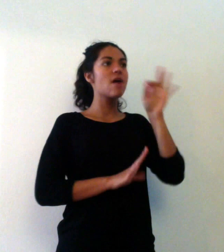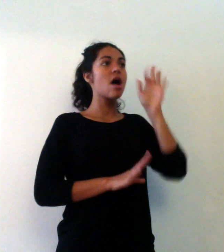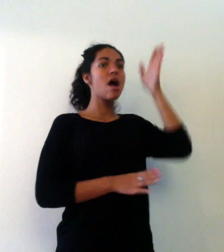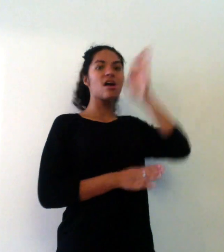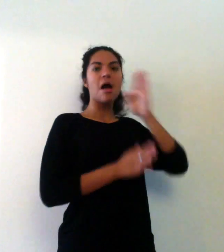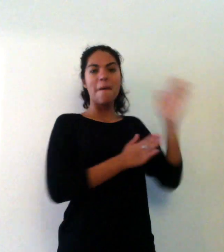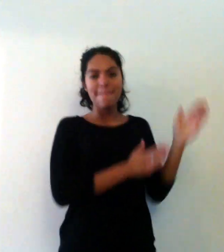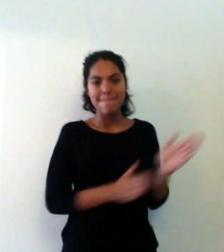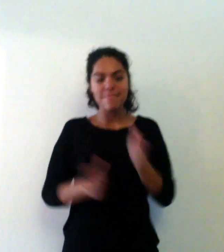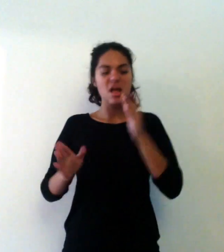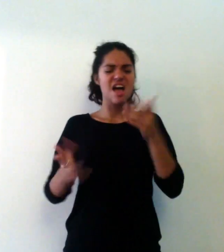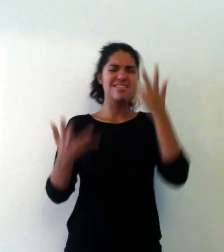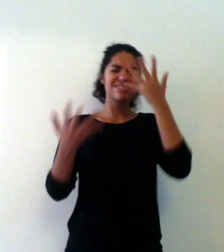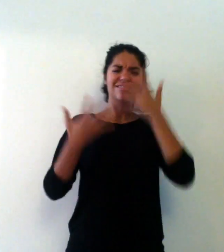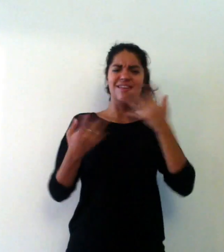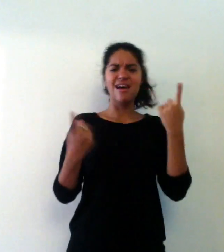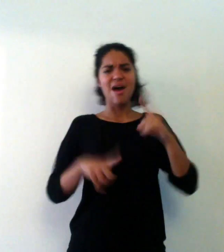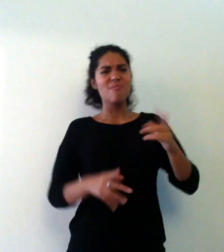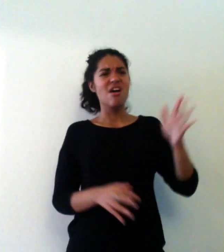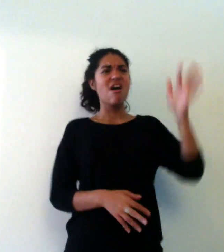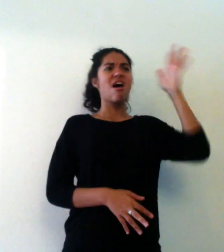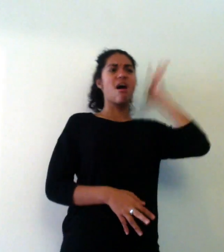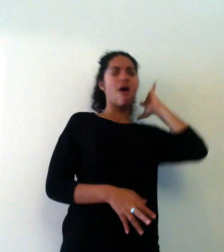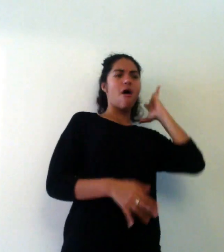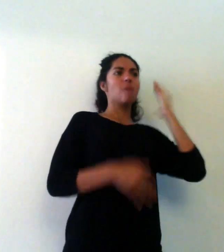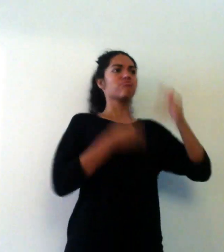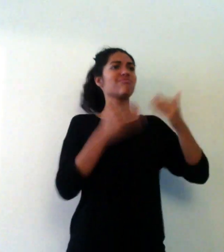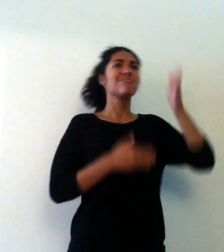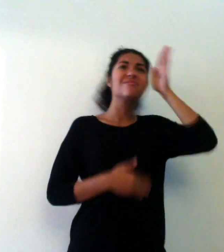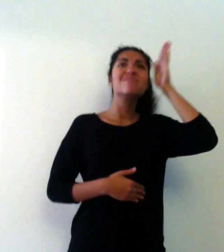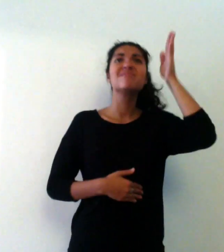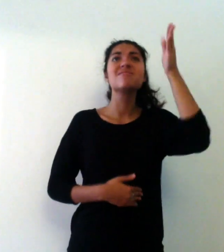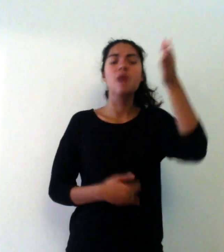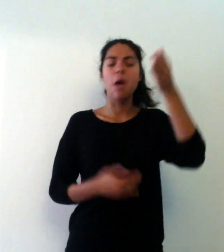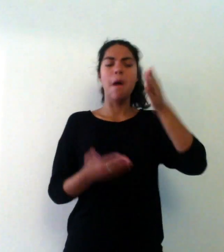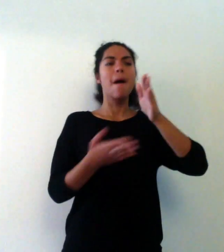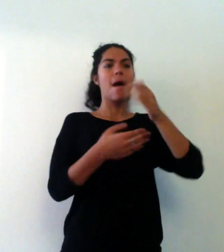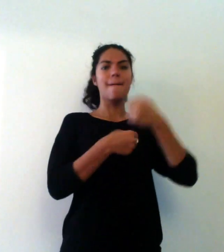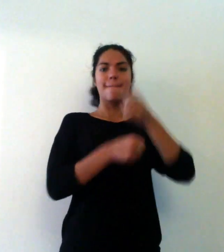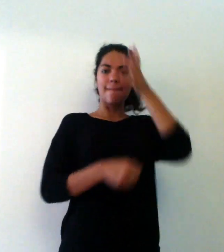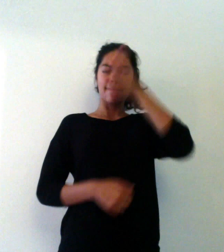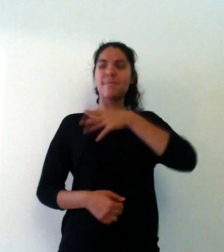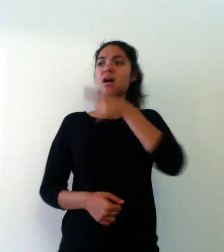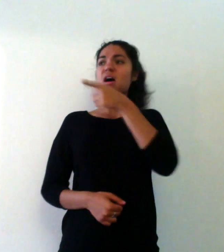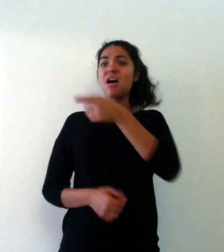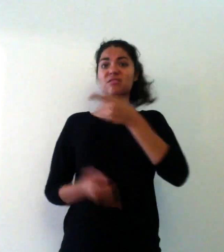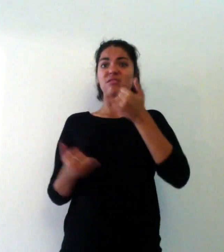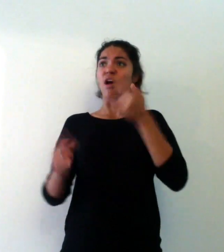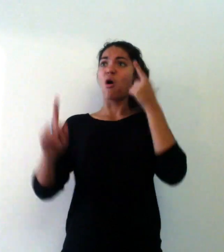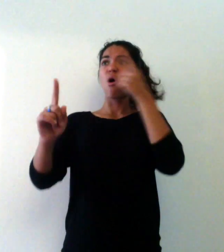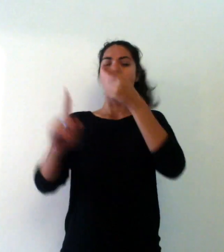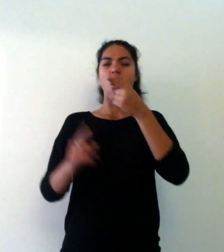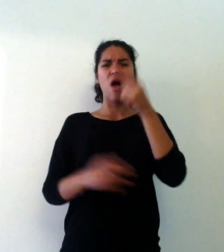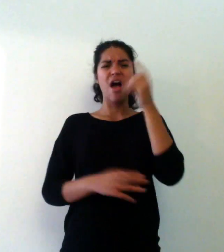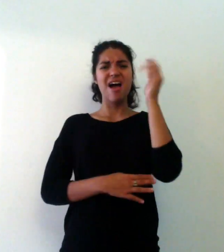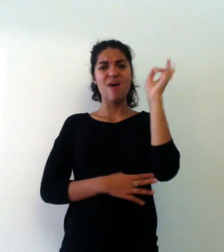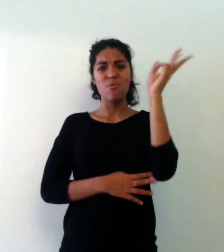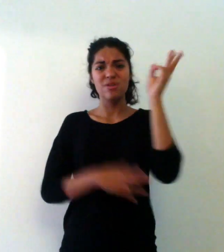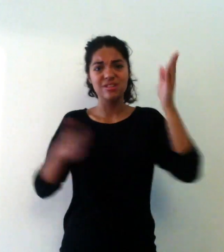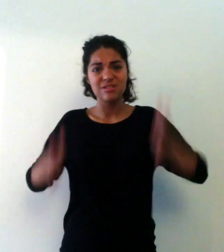son to Jesus Christ and make him one of the finest evangelists in the world today, they joined their hands in prayer with